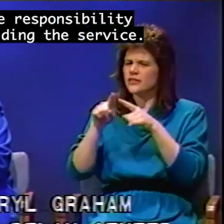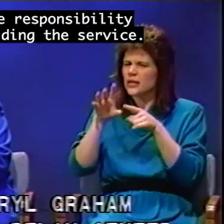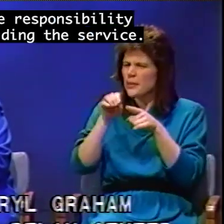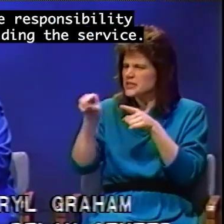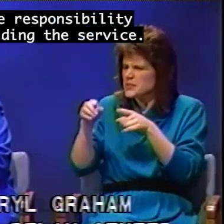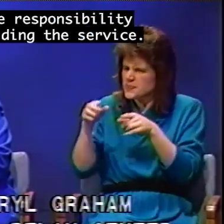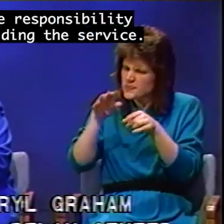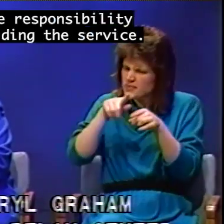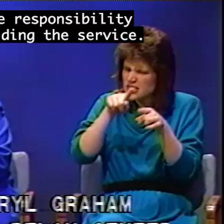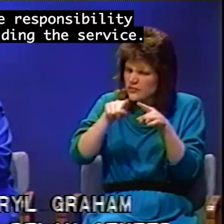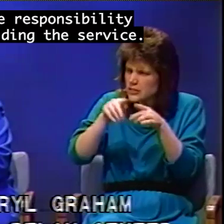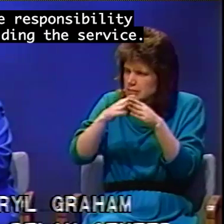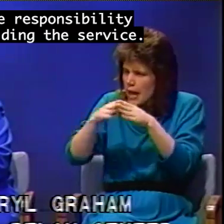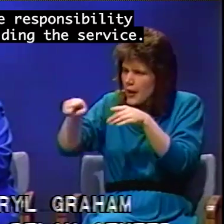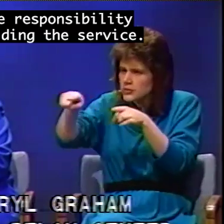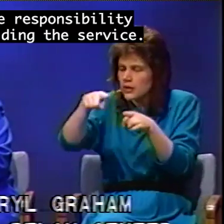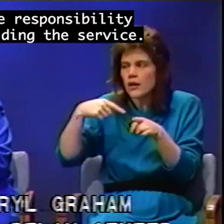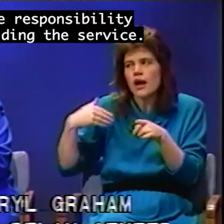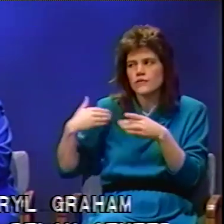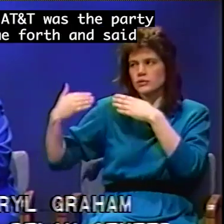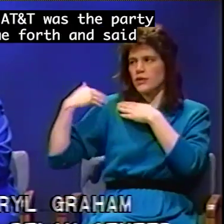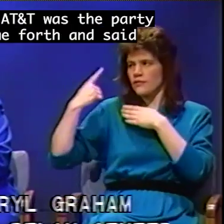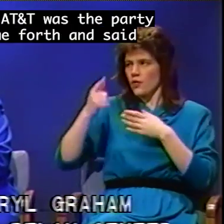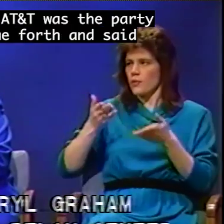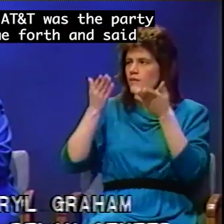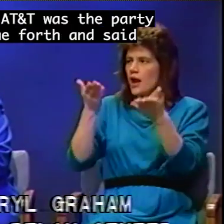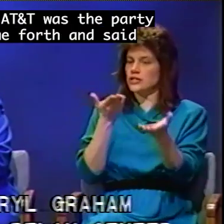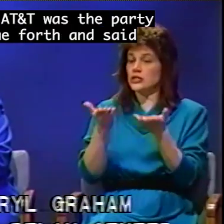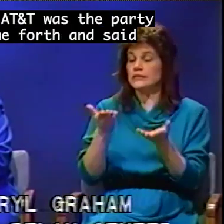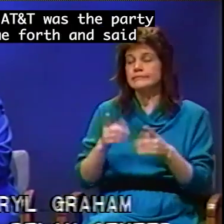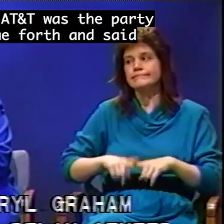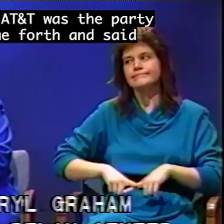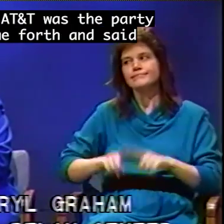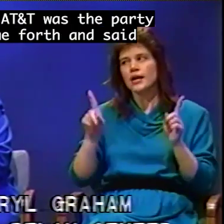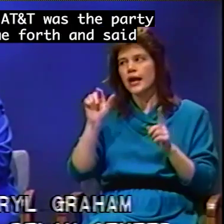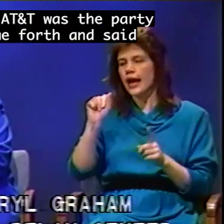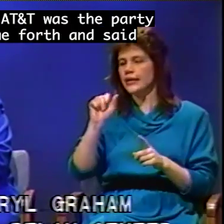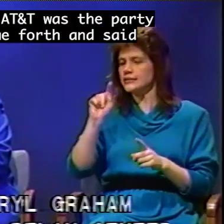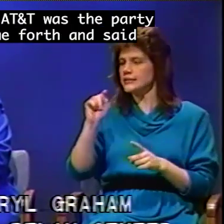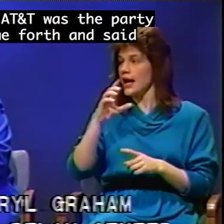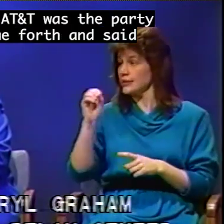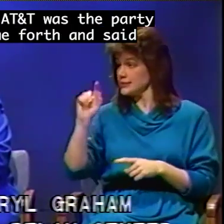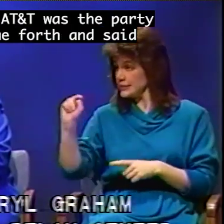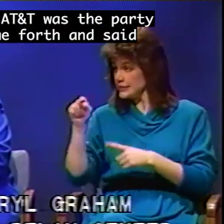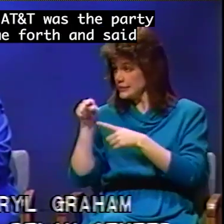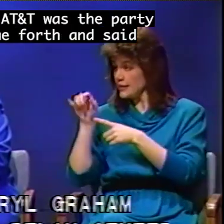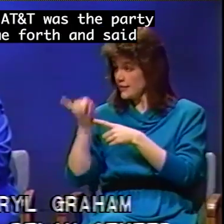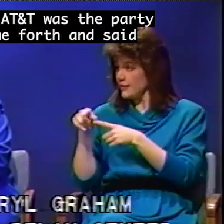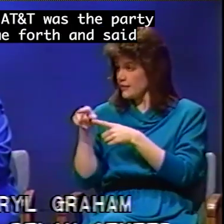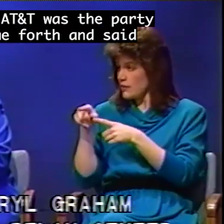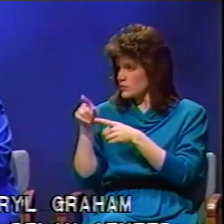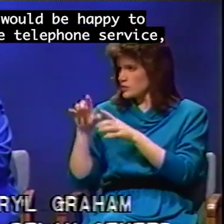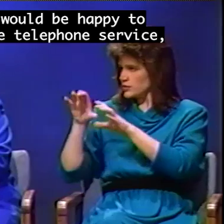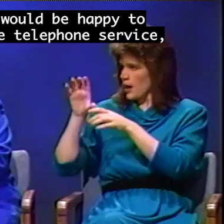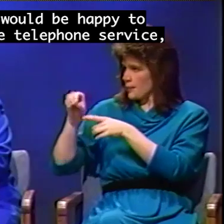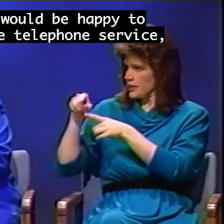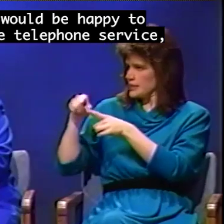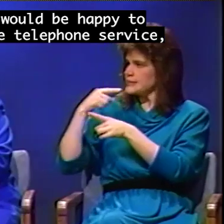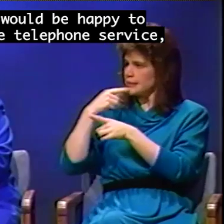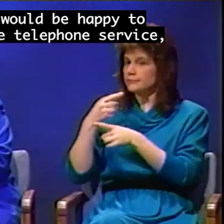had the responsibility of providing the service. However, AT&T was the party who came forth and said that we would be happy